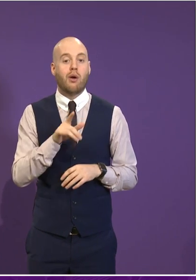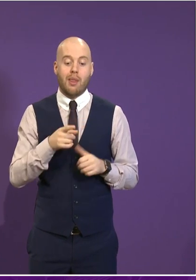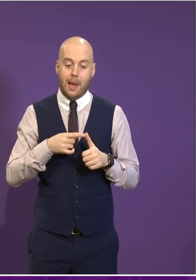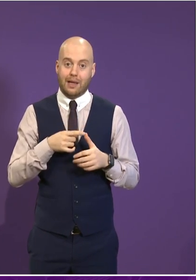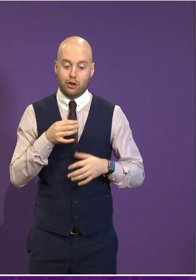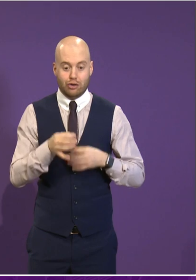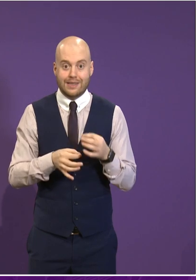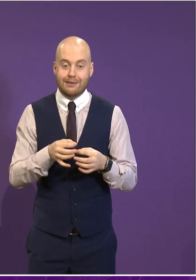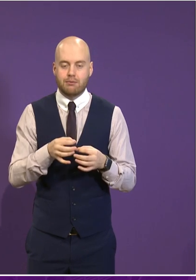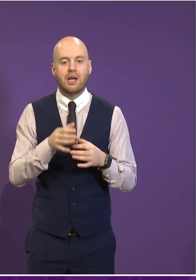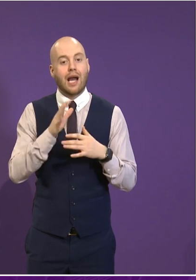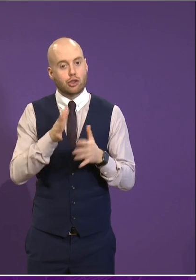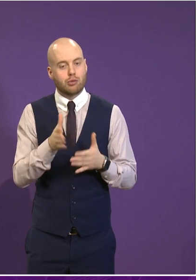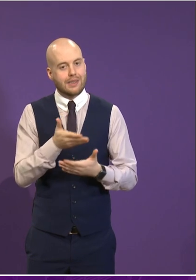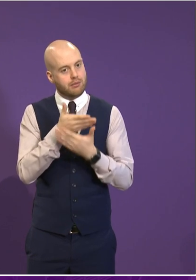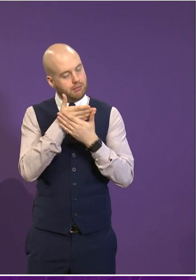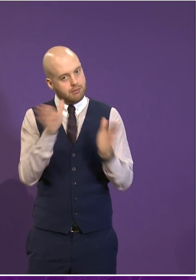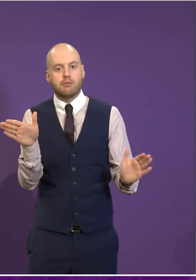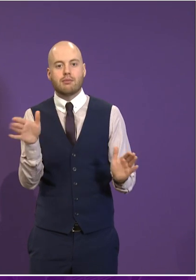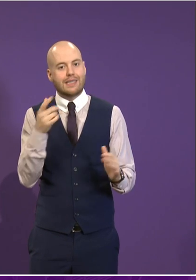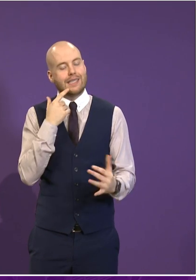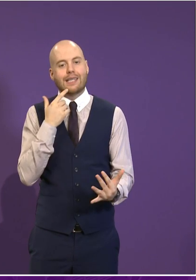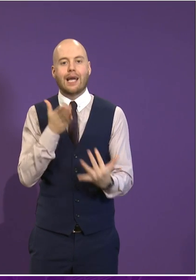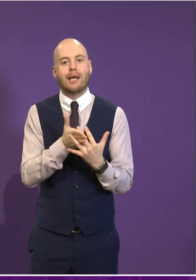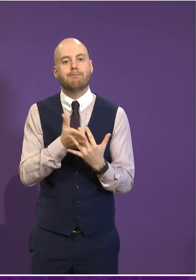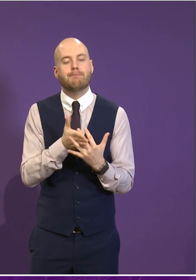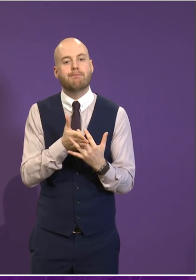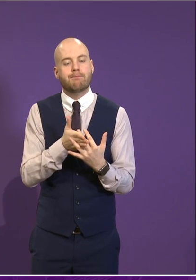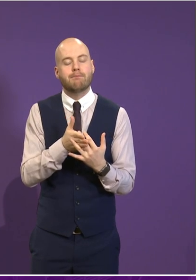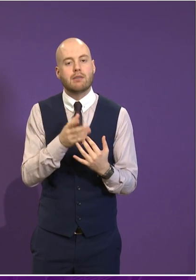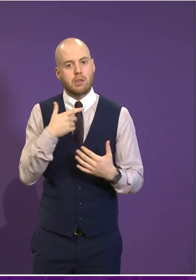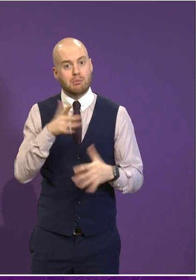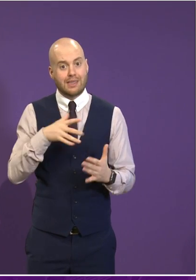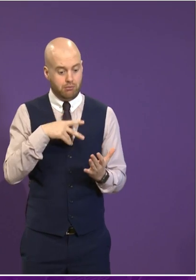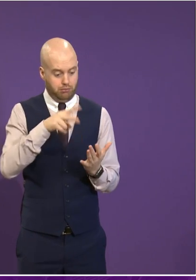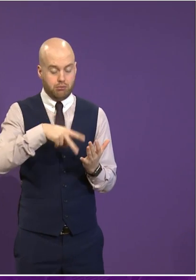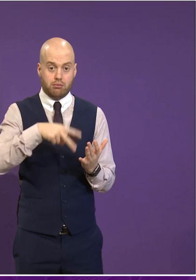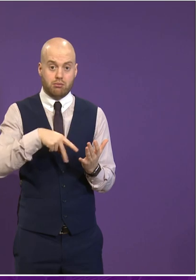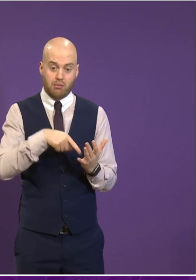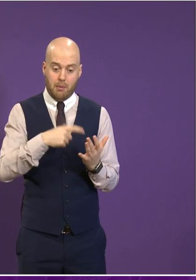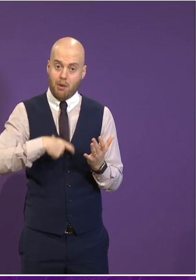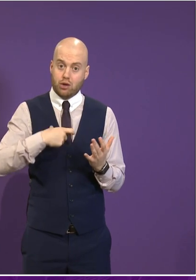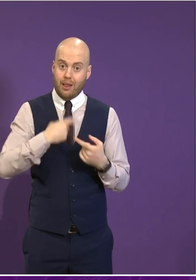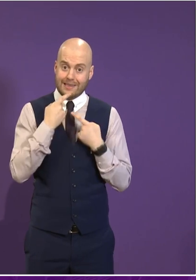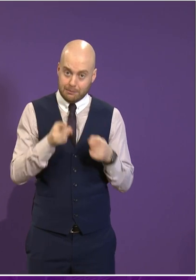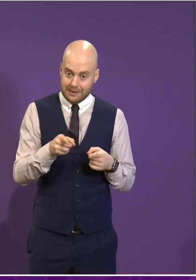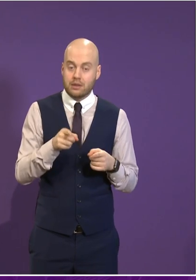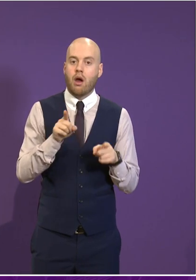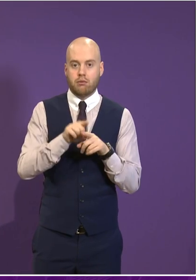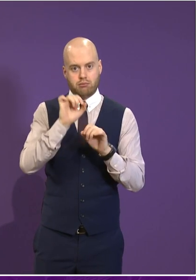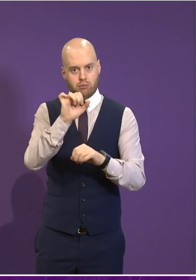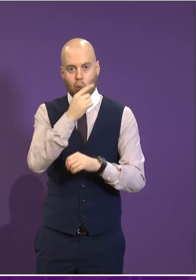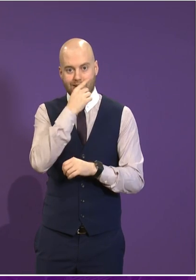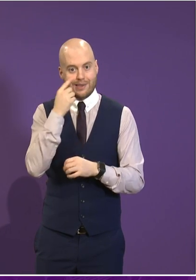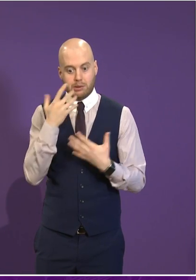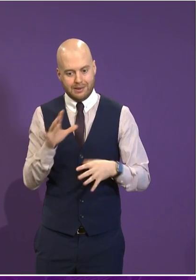be open to all. And I read with great concern that the personal statements and some of the witnesses that you've had forward